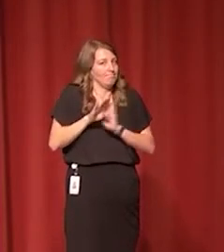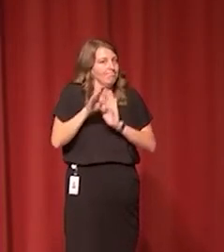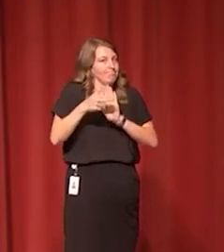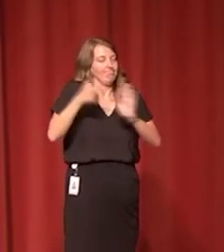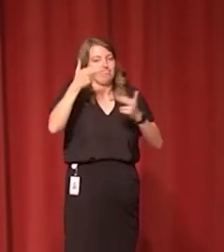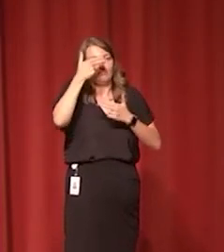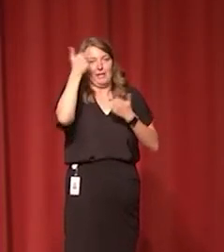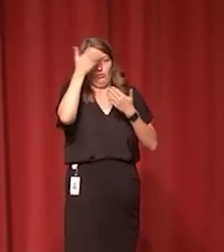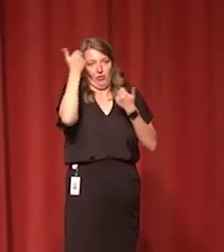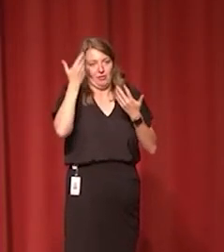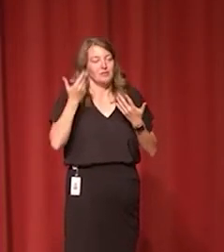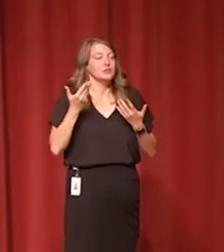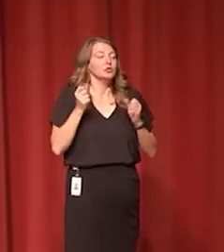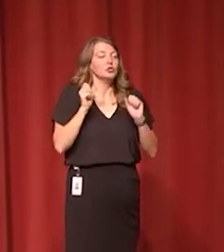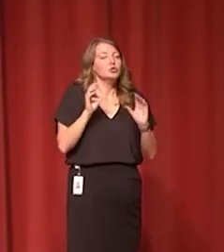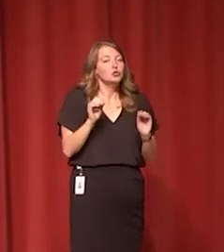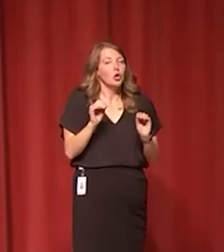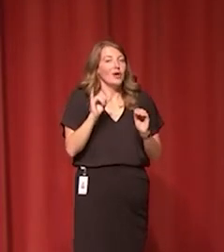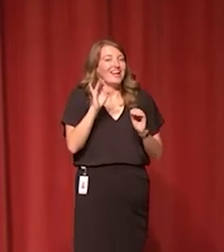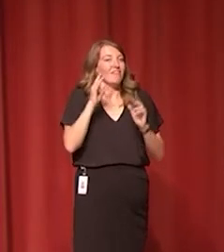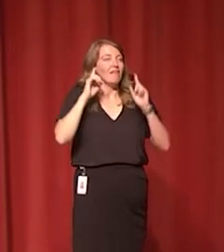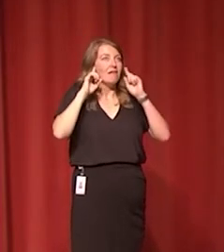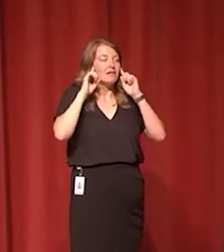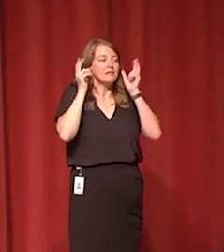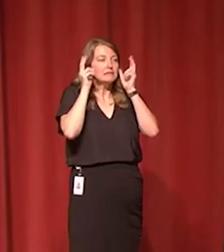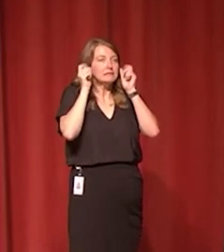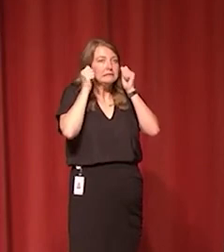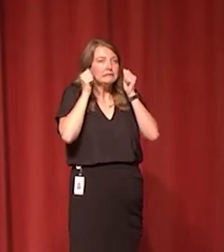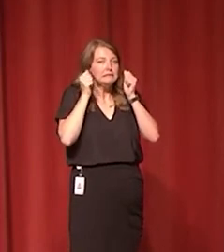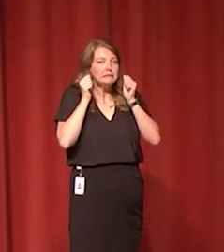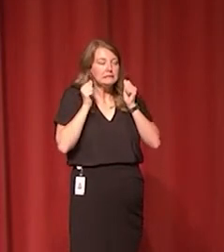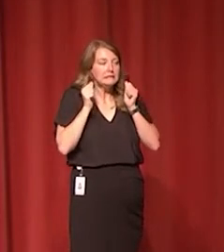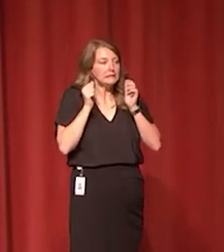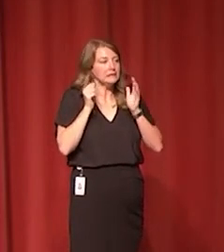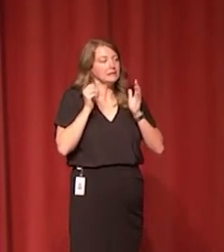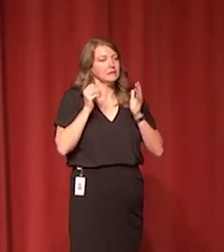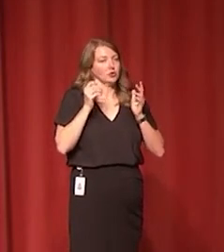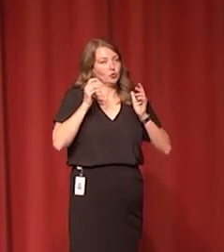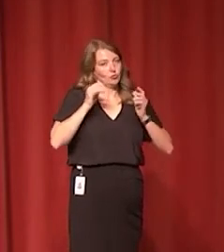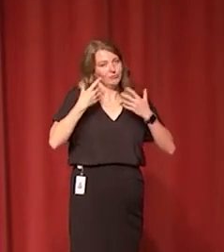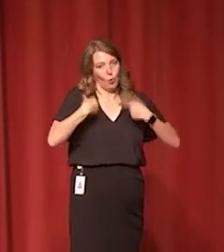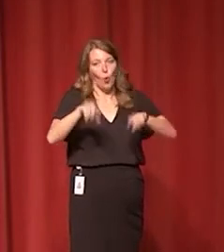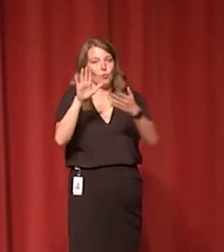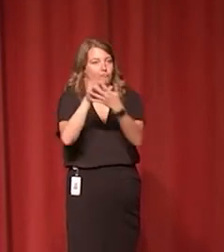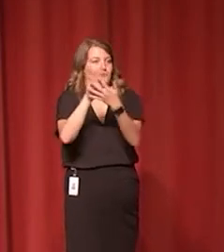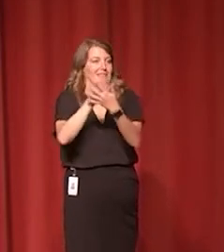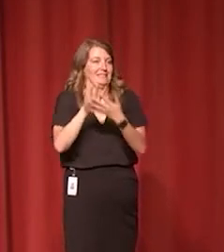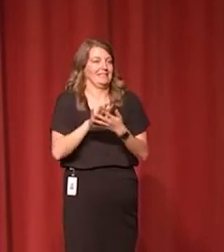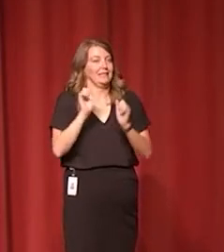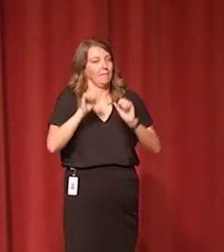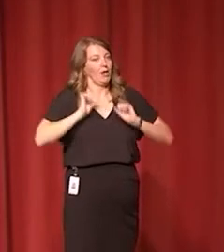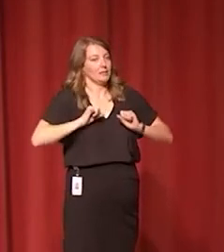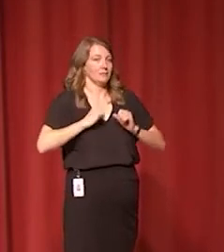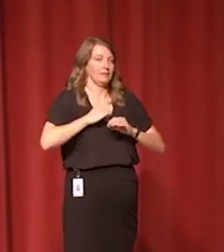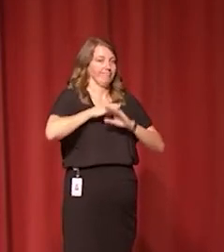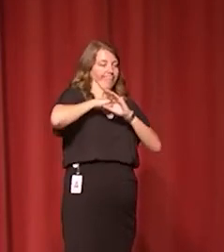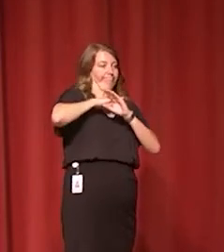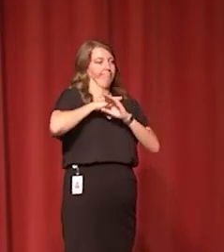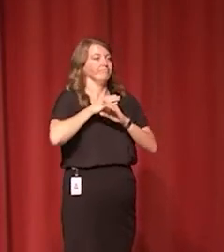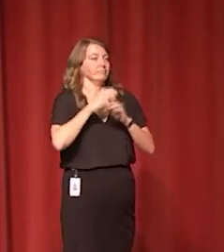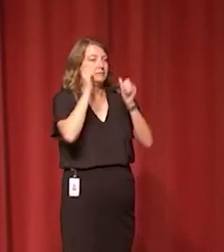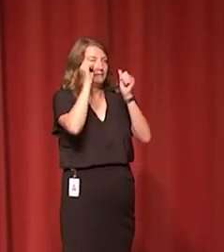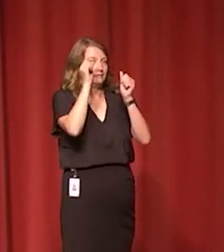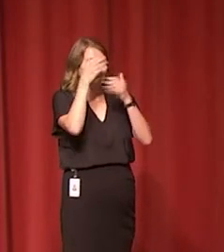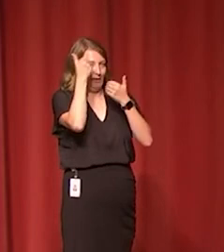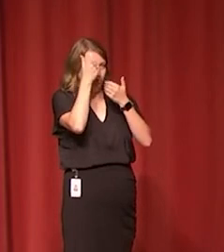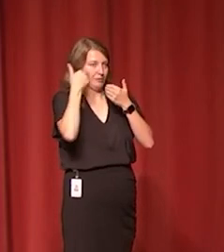and addressing hearing loss is something that could maybe reduce the risk of developing dementia down the line. Here's another